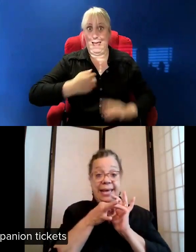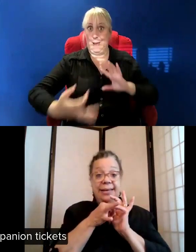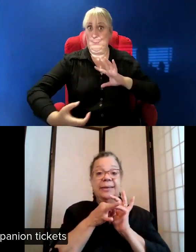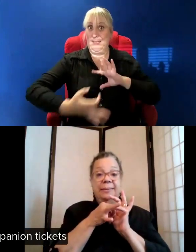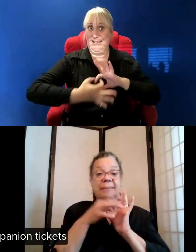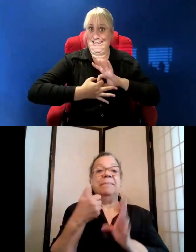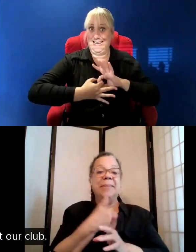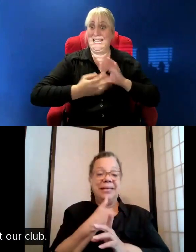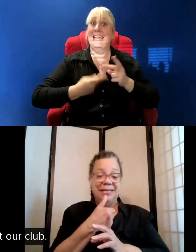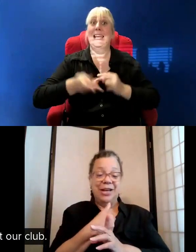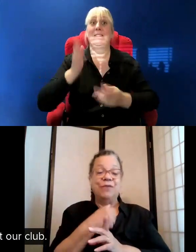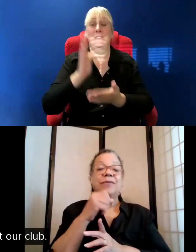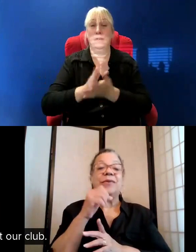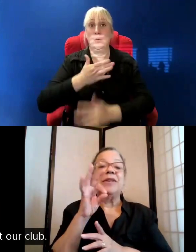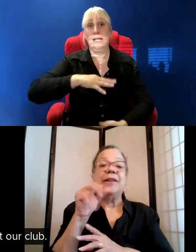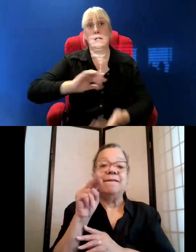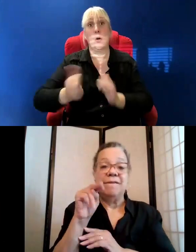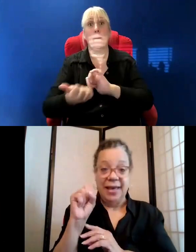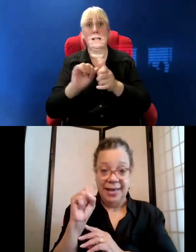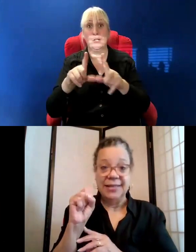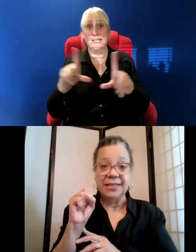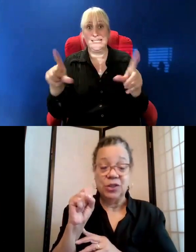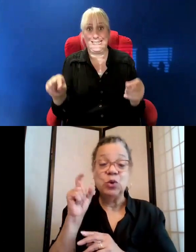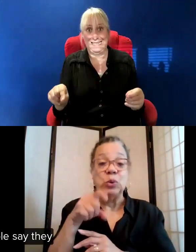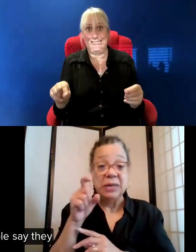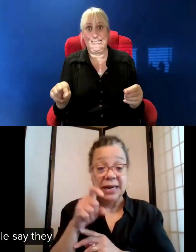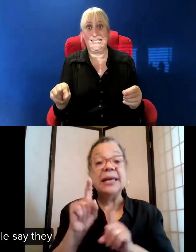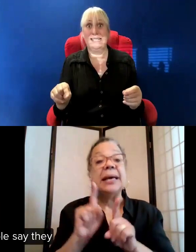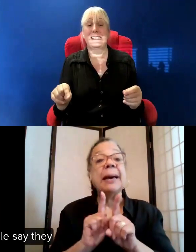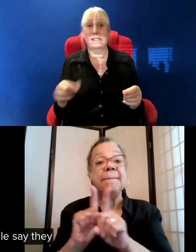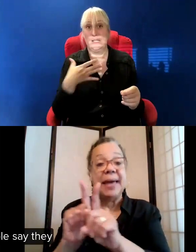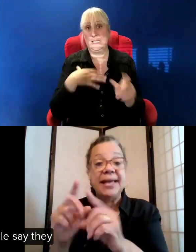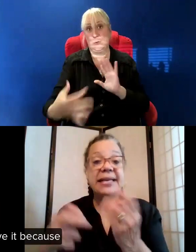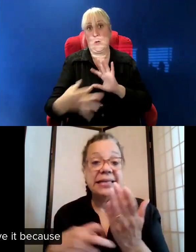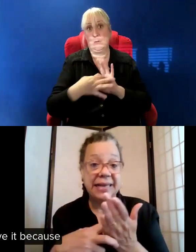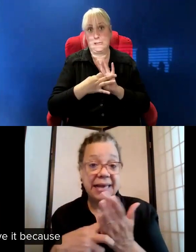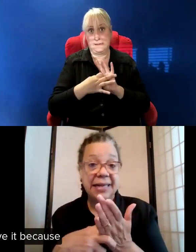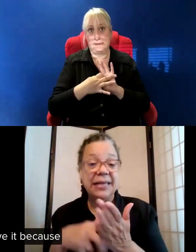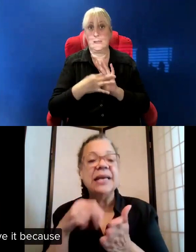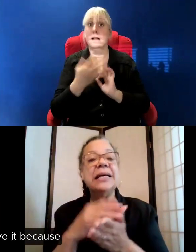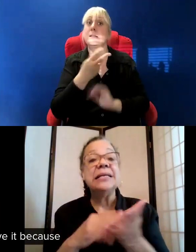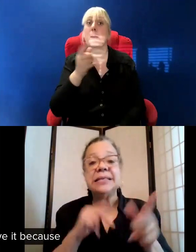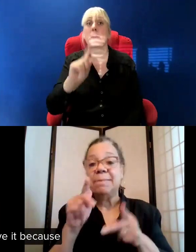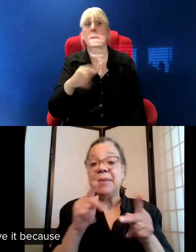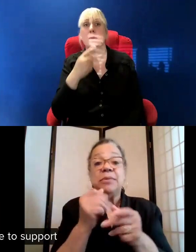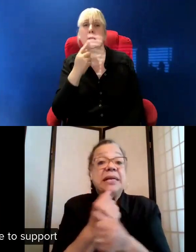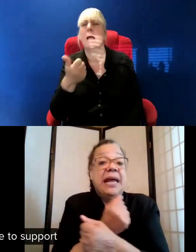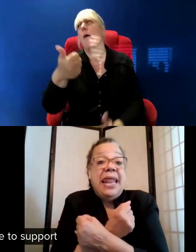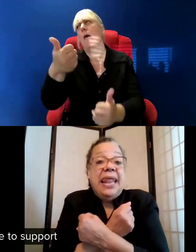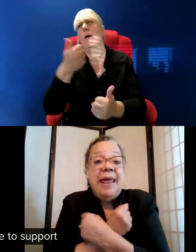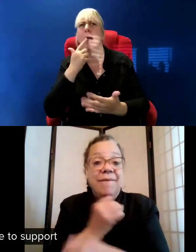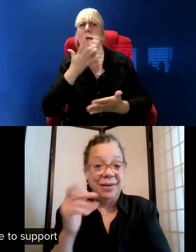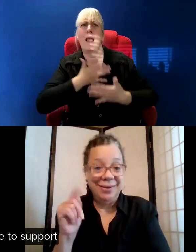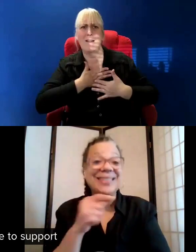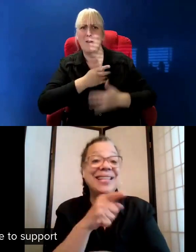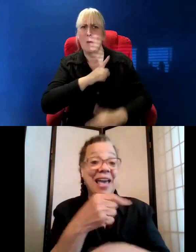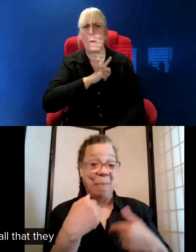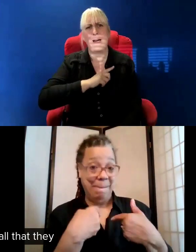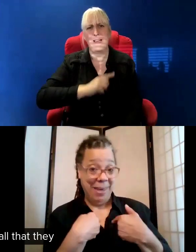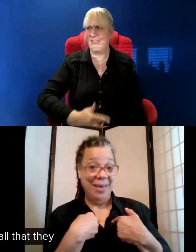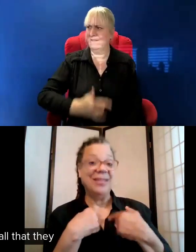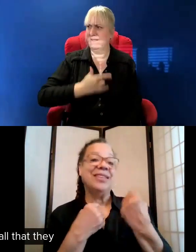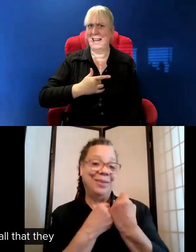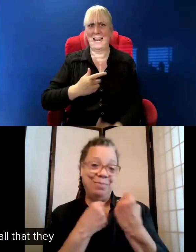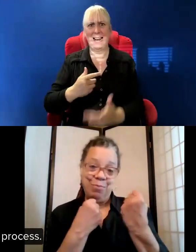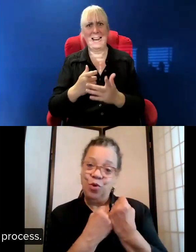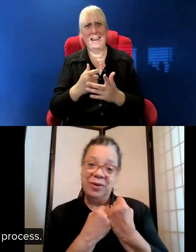need companion tickets throughout our club. Some people say they absolutely love it because they have me to support